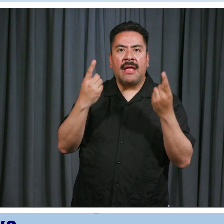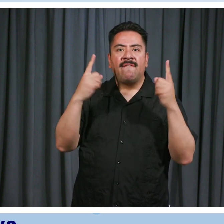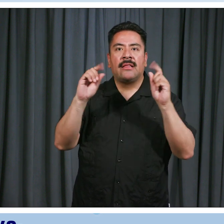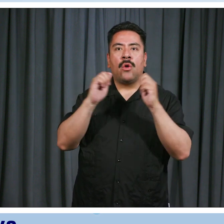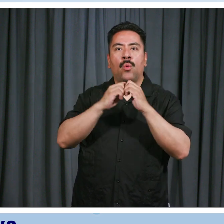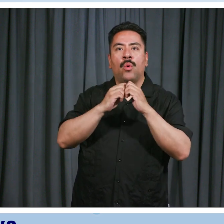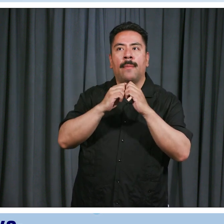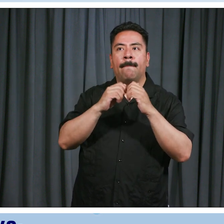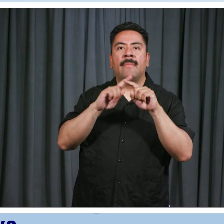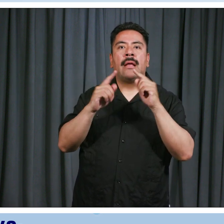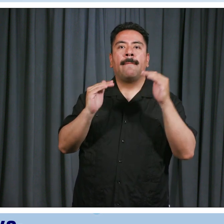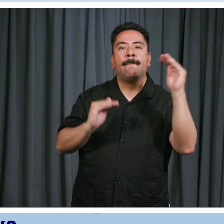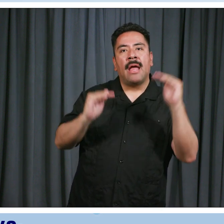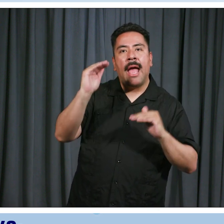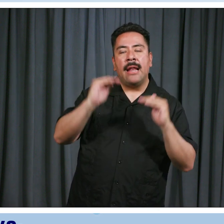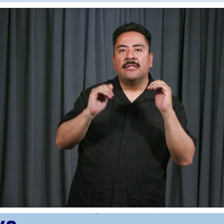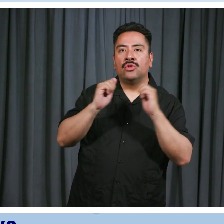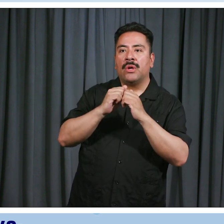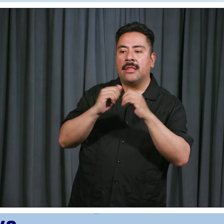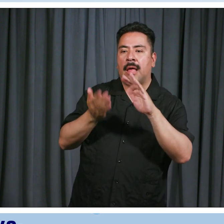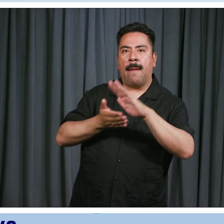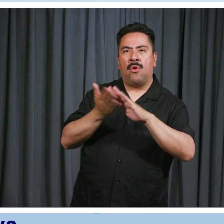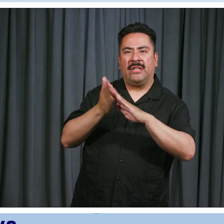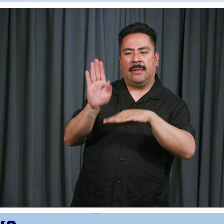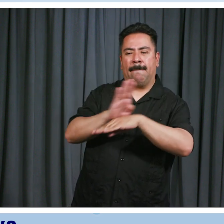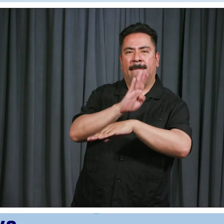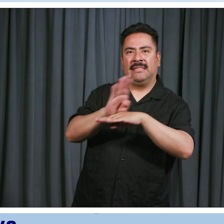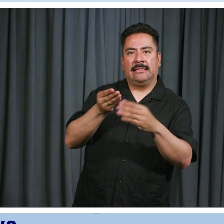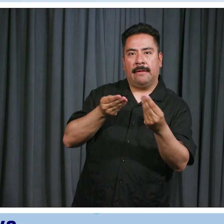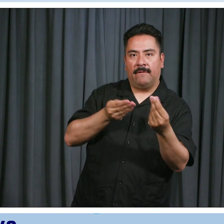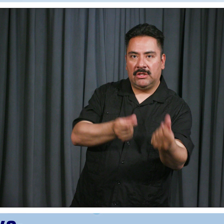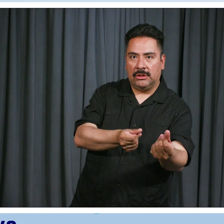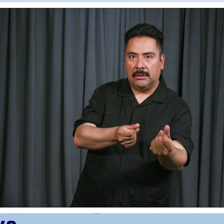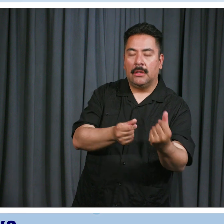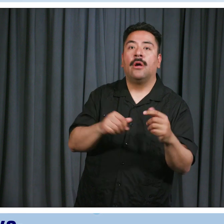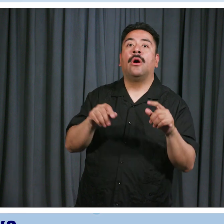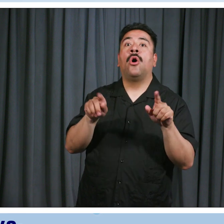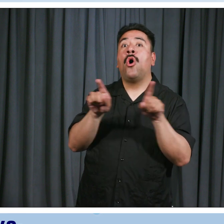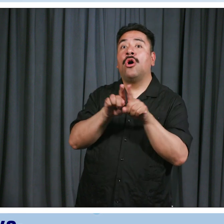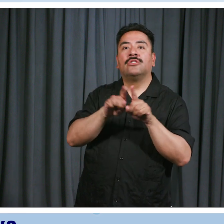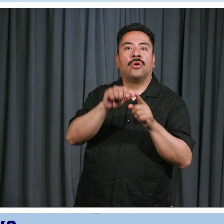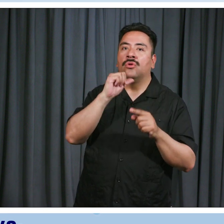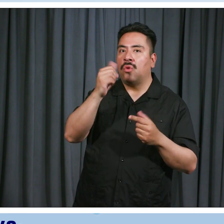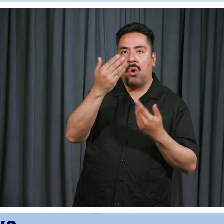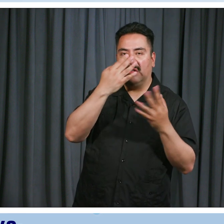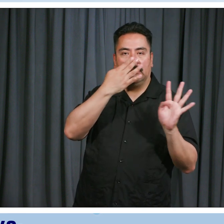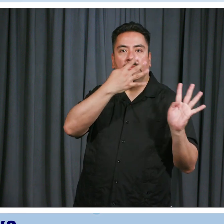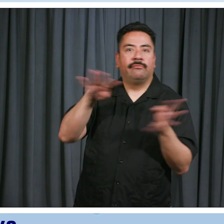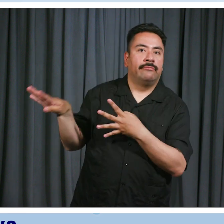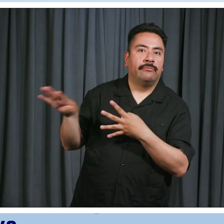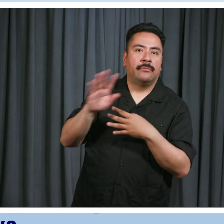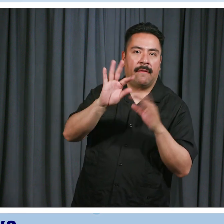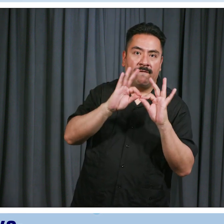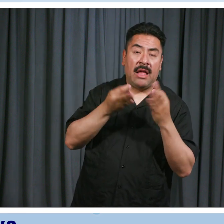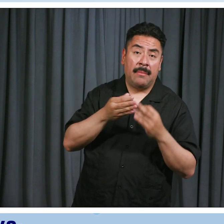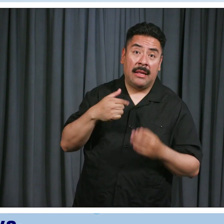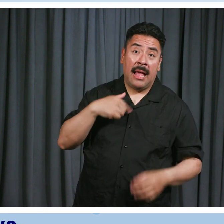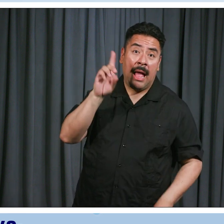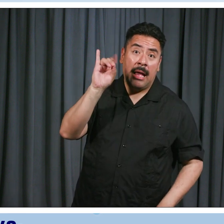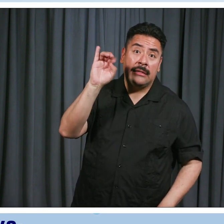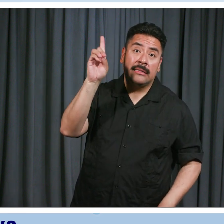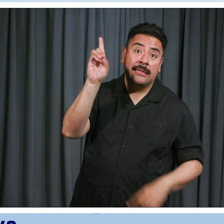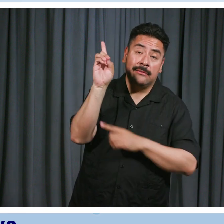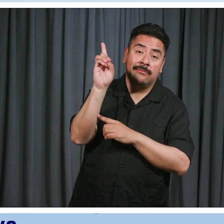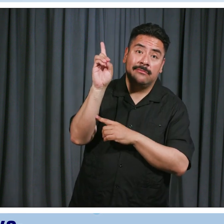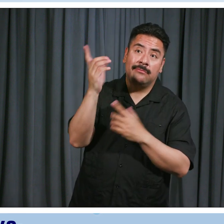operational efficiency. And don't ignore your family. I did. You know,